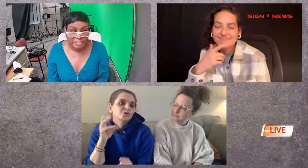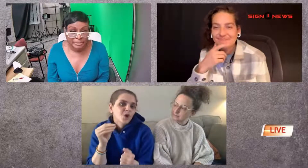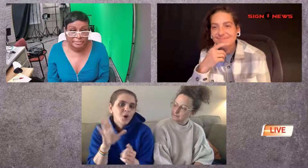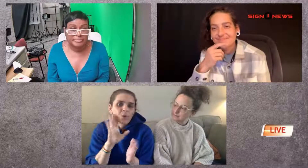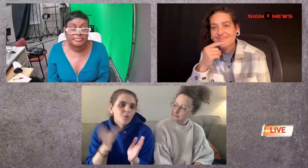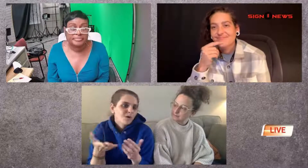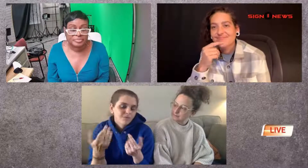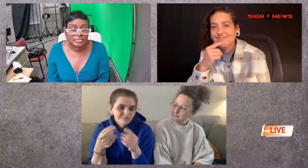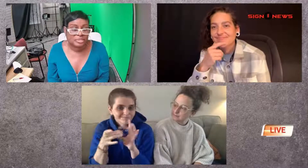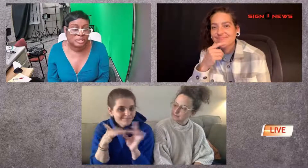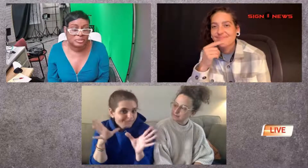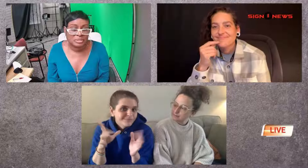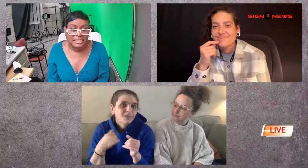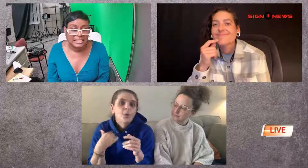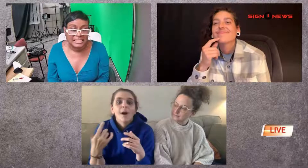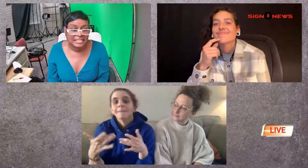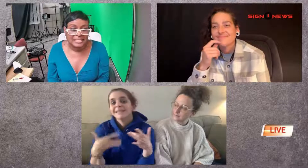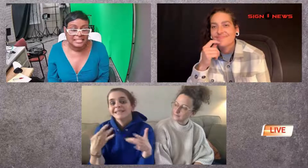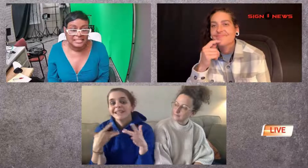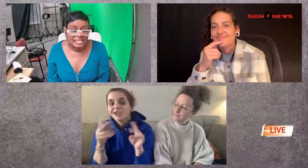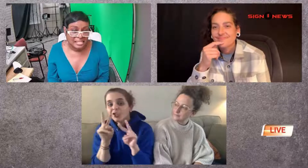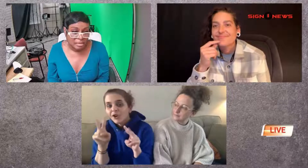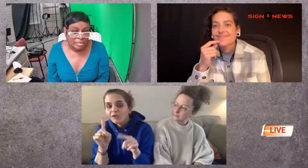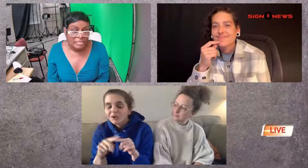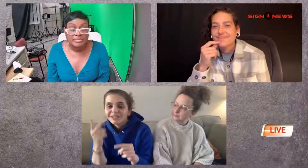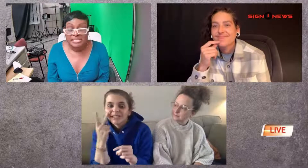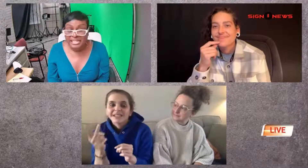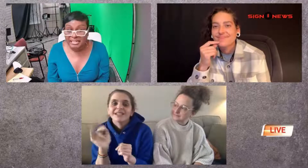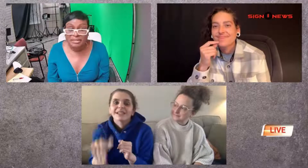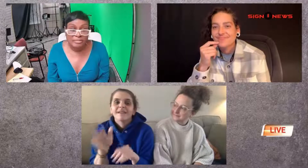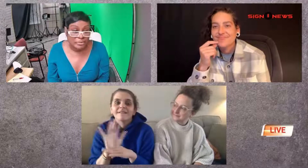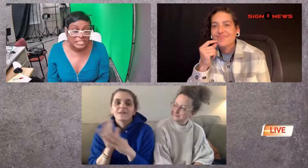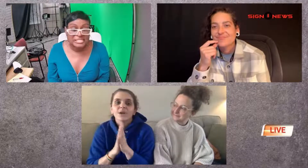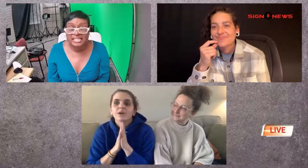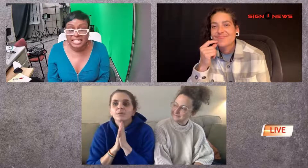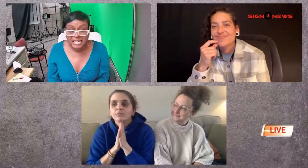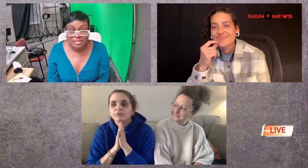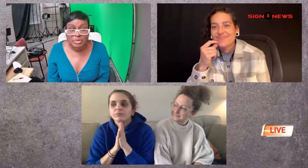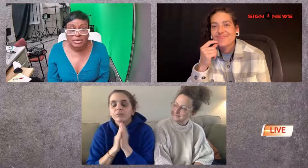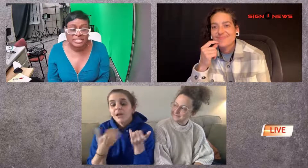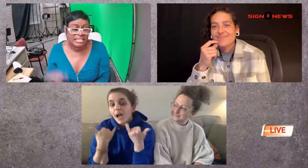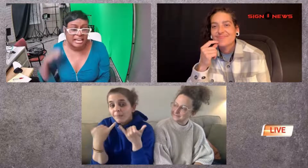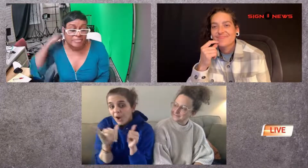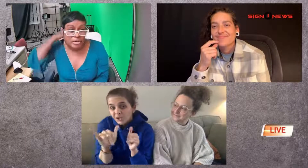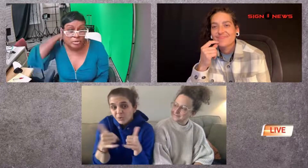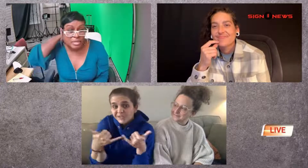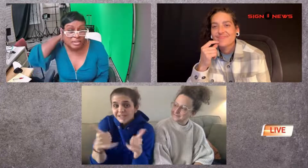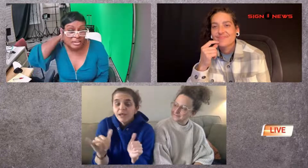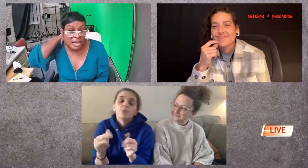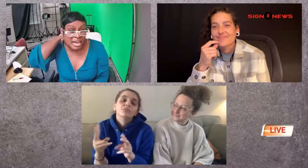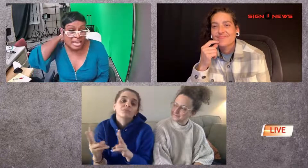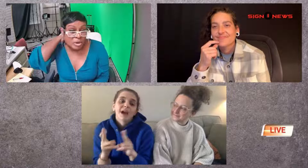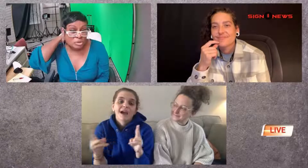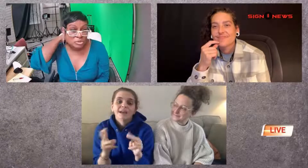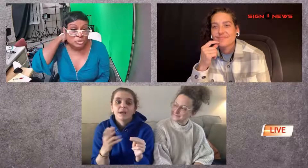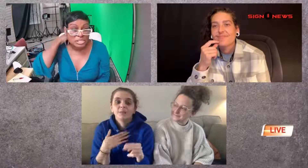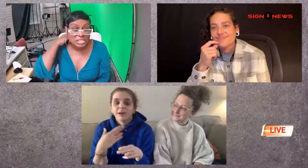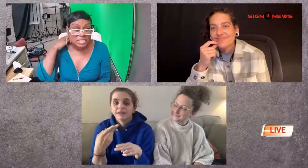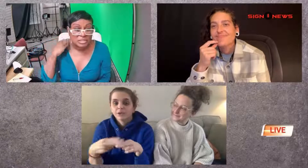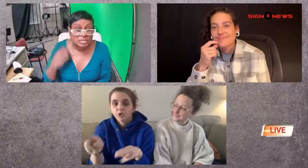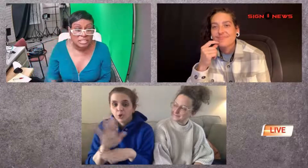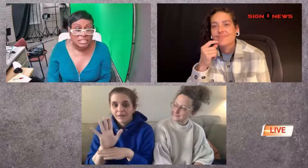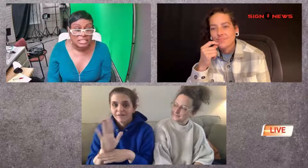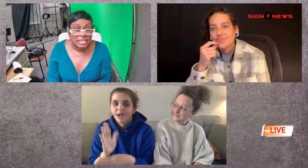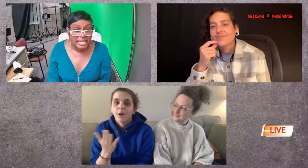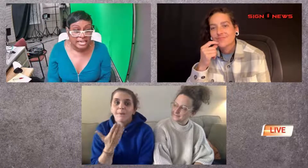in Asheville. So that's going to be released. I'm excited. I'm looking forward to seeing that as well, seeing that film. I'm also